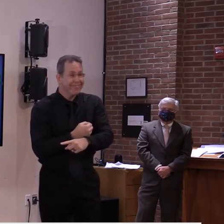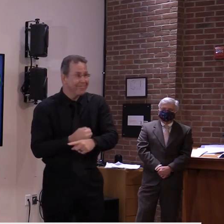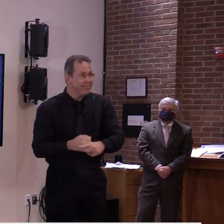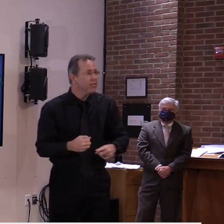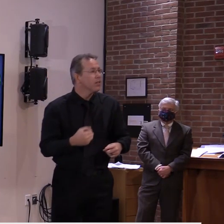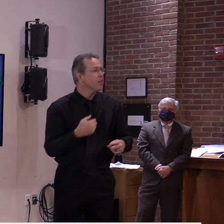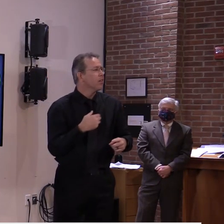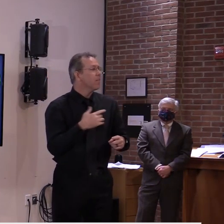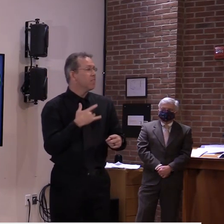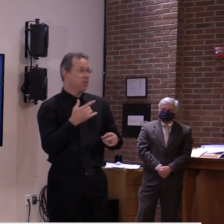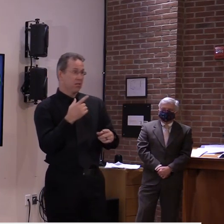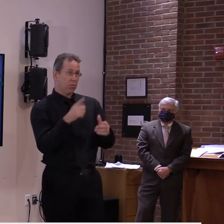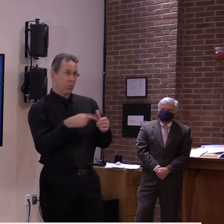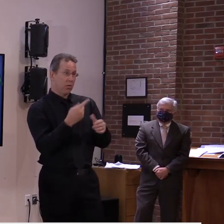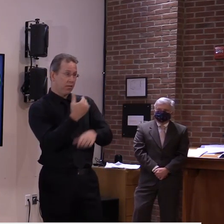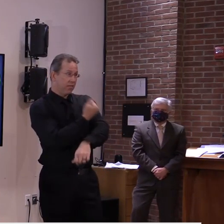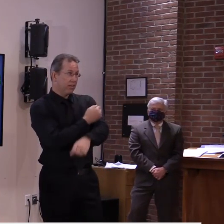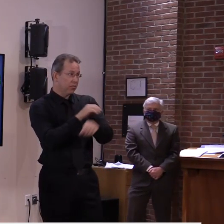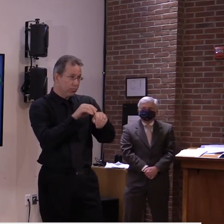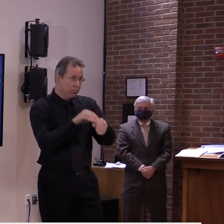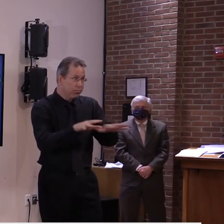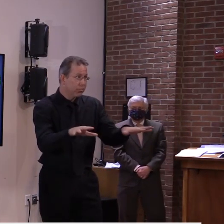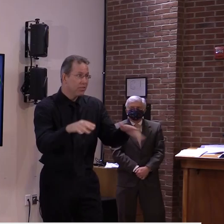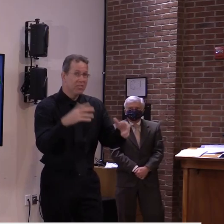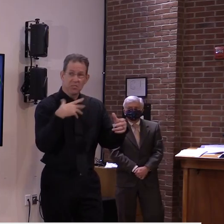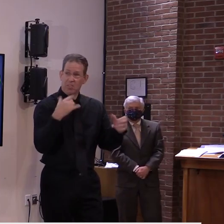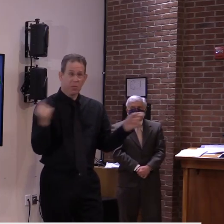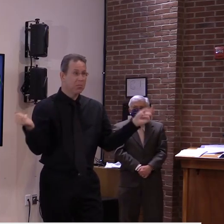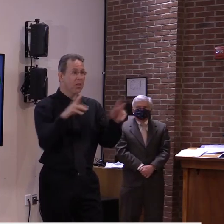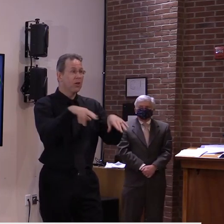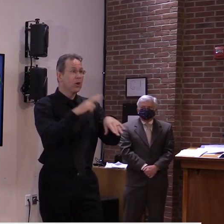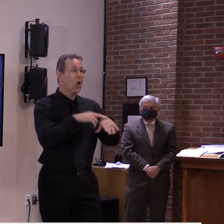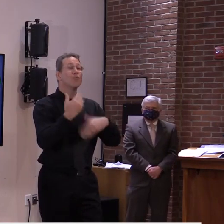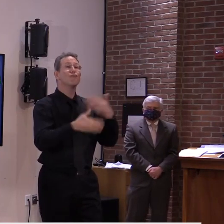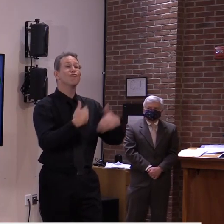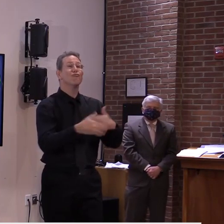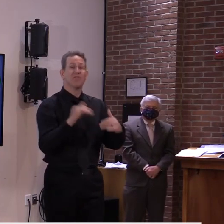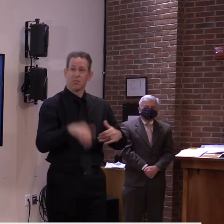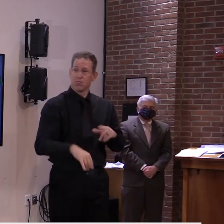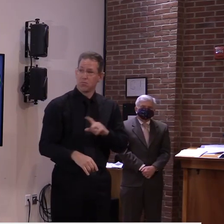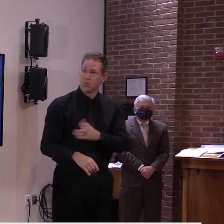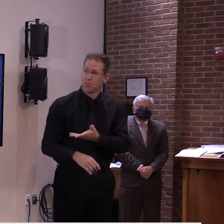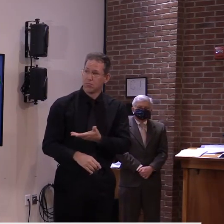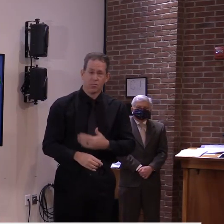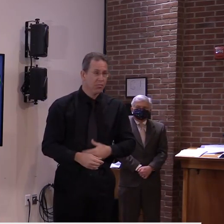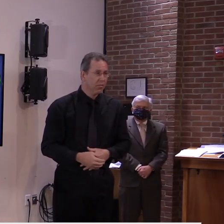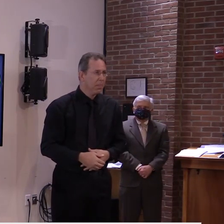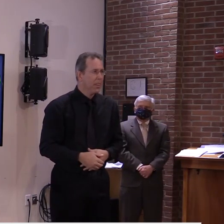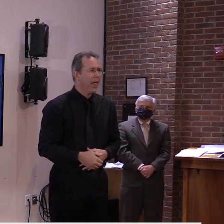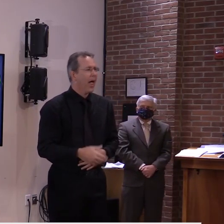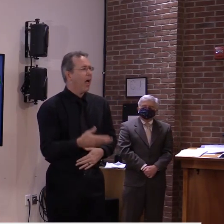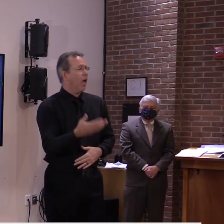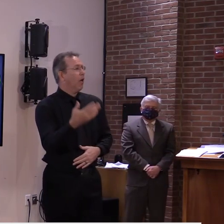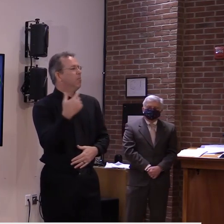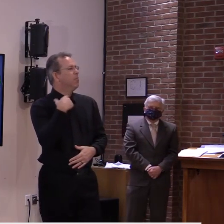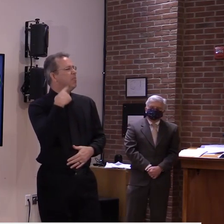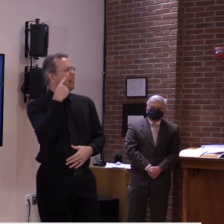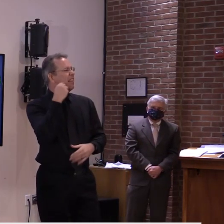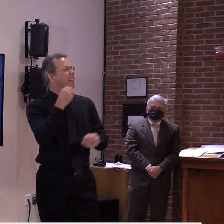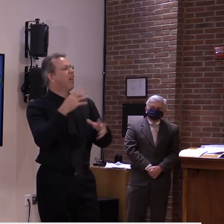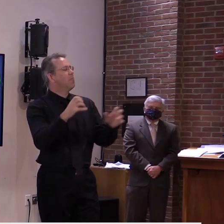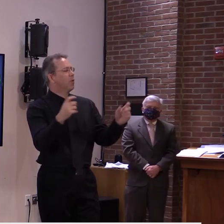a little bit more complex than that? Yeah, I would say it's going to be a lot more complex than that. Dr. Levine will elaborate, but